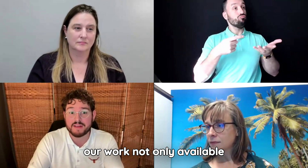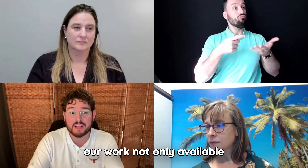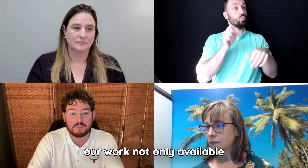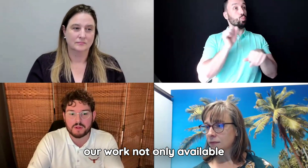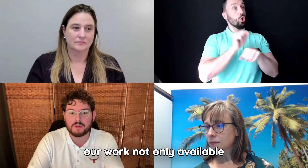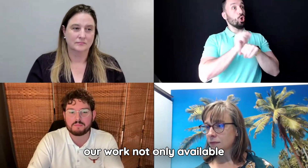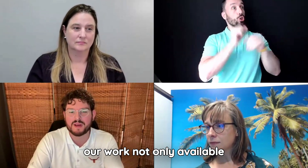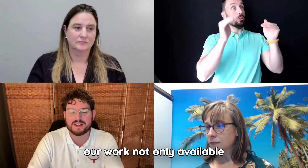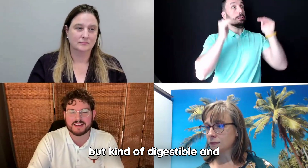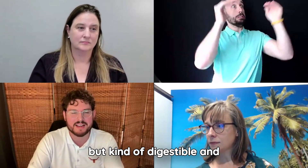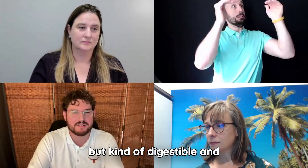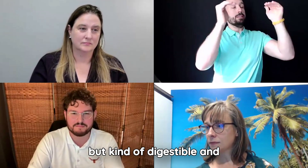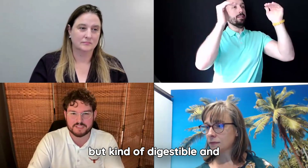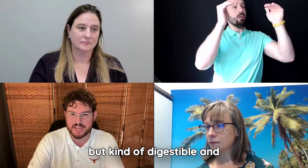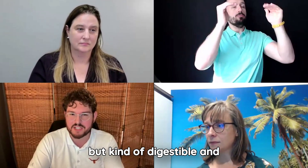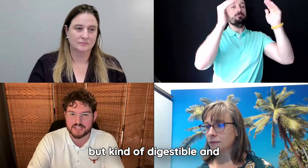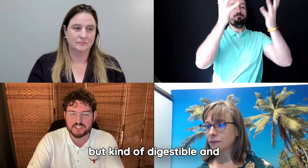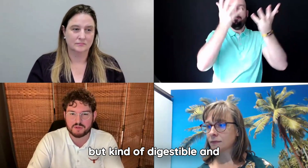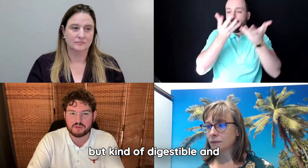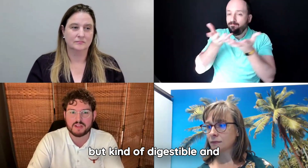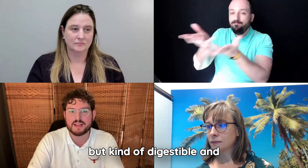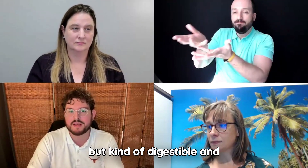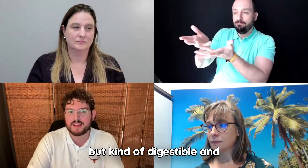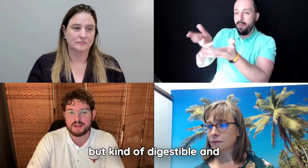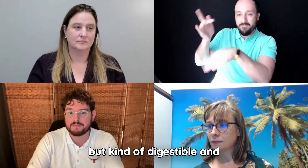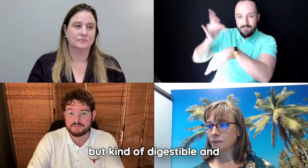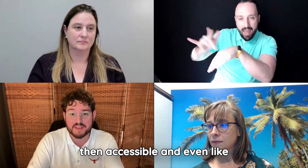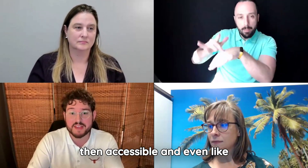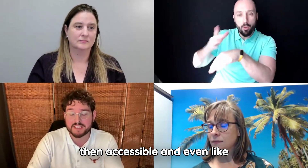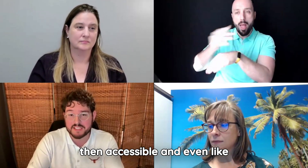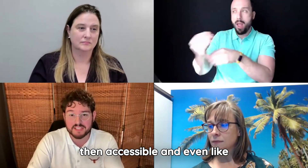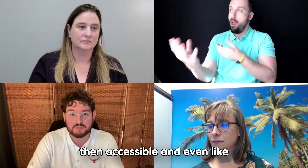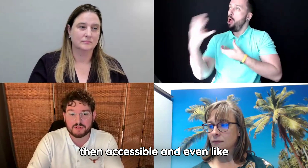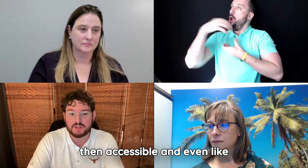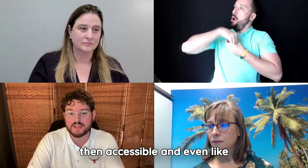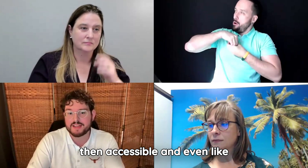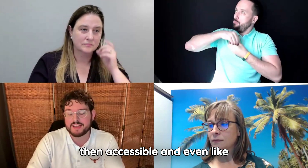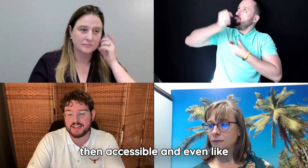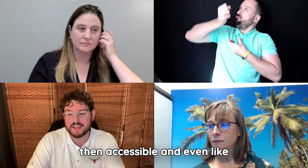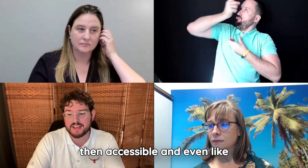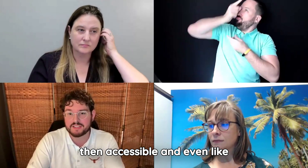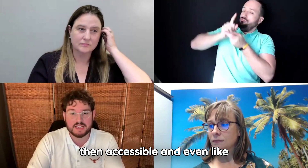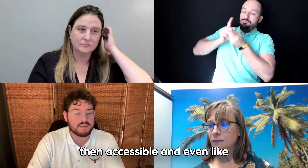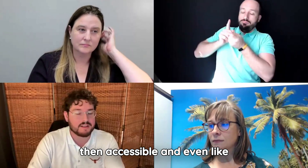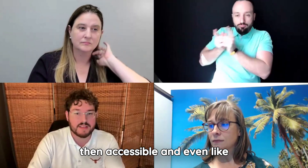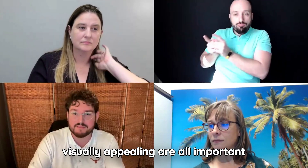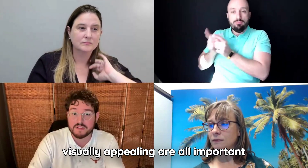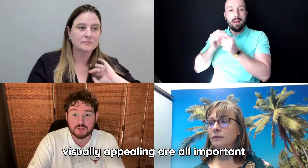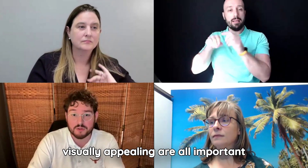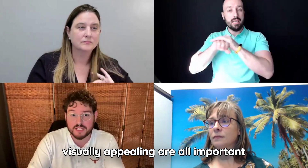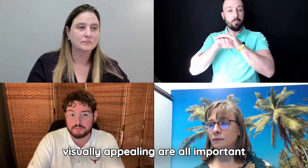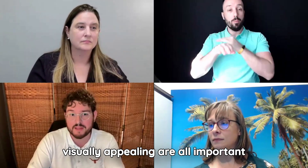only available, but kind of digestible and then accessible and even like visually